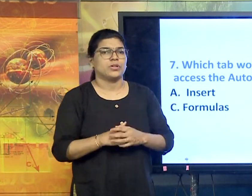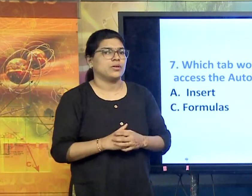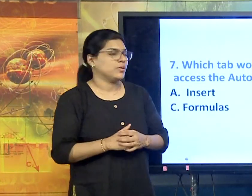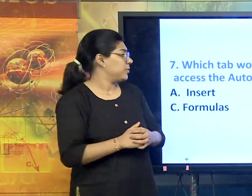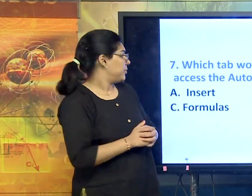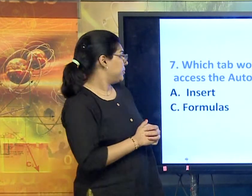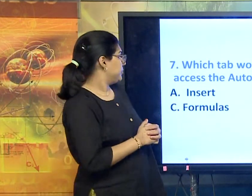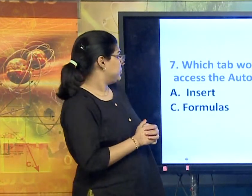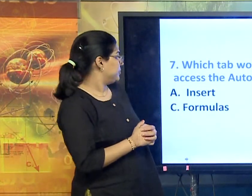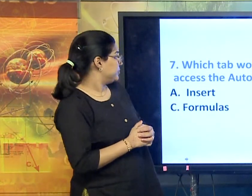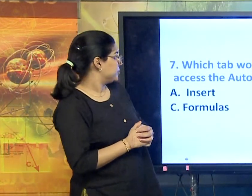In this,